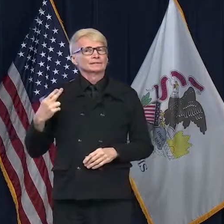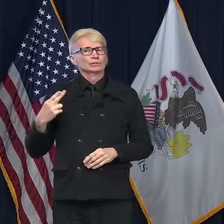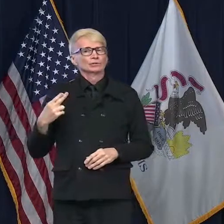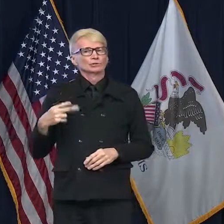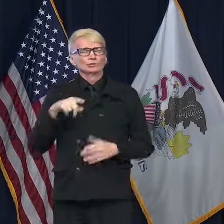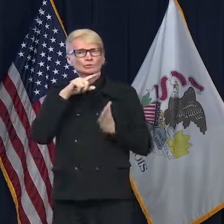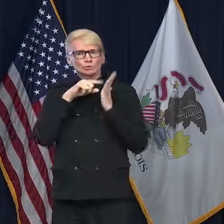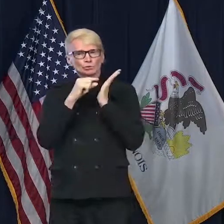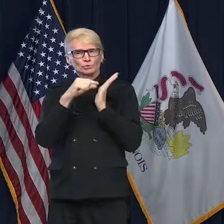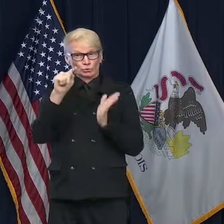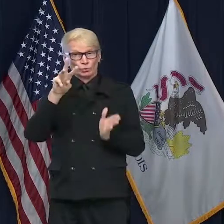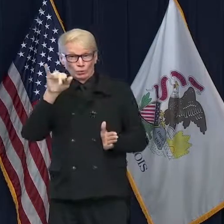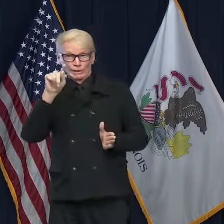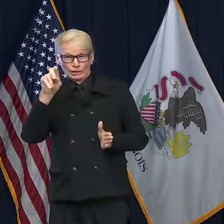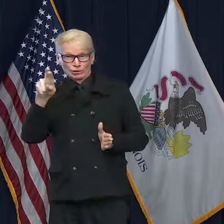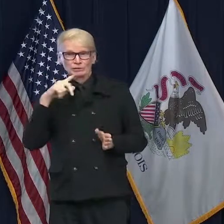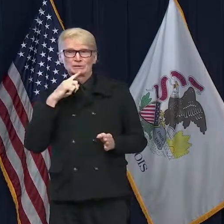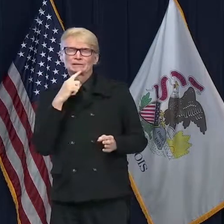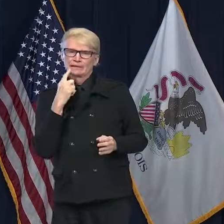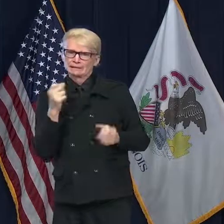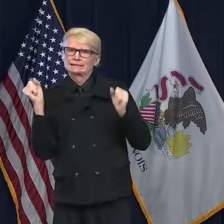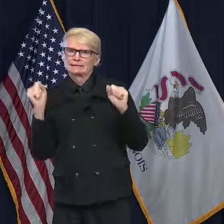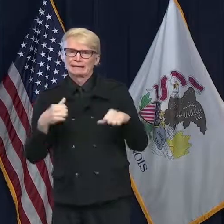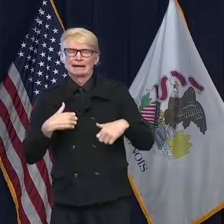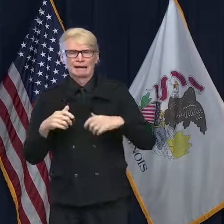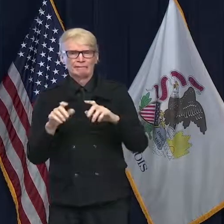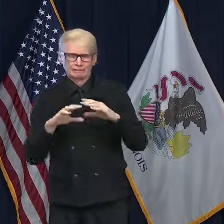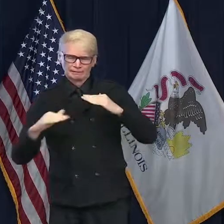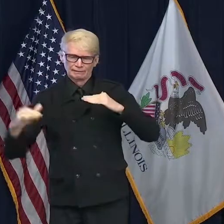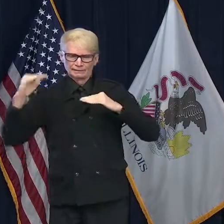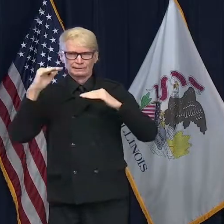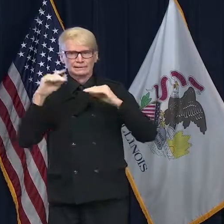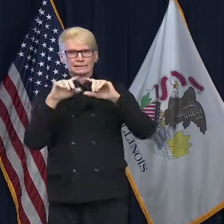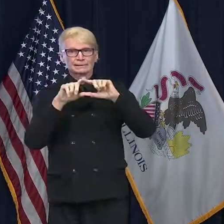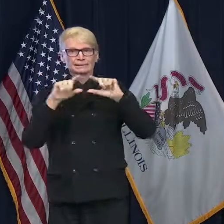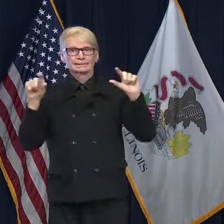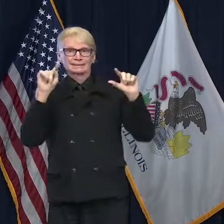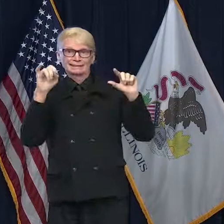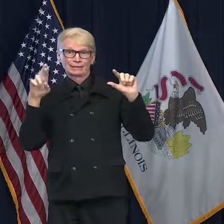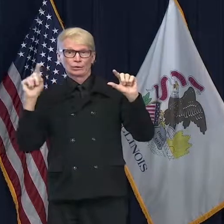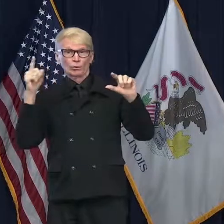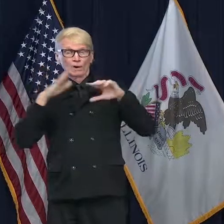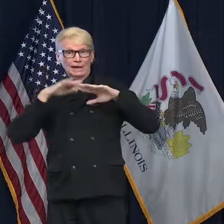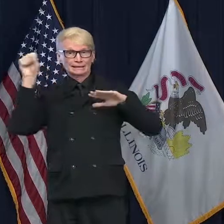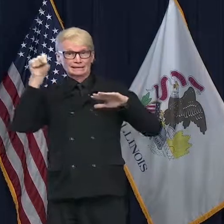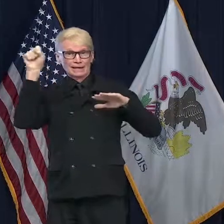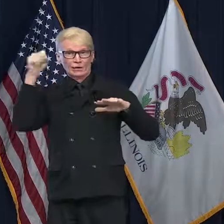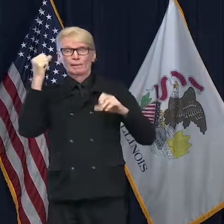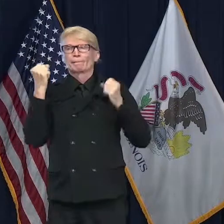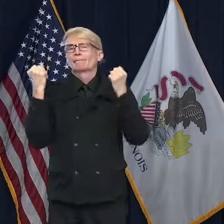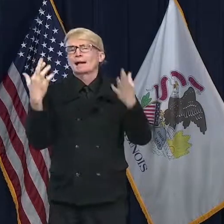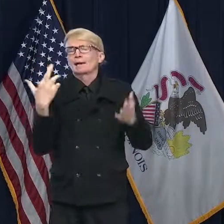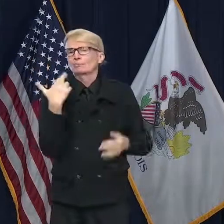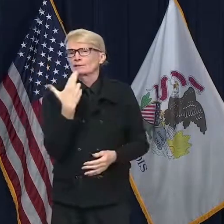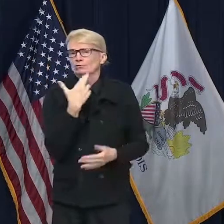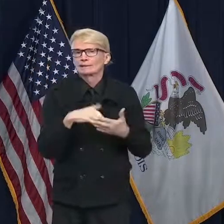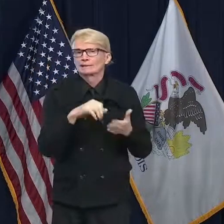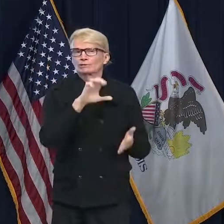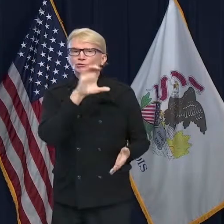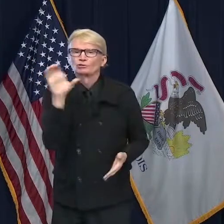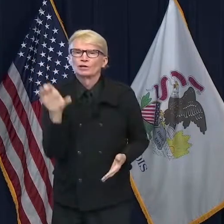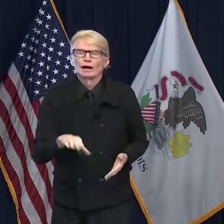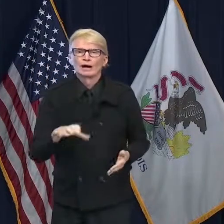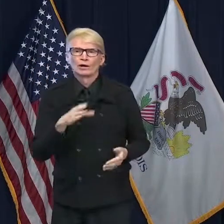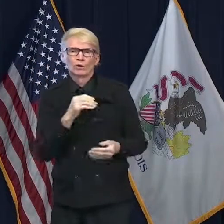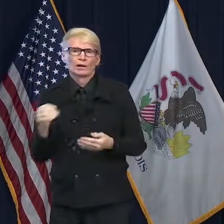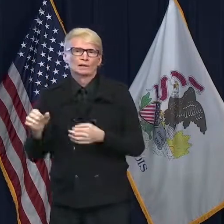10 and 11 on track to advance to Tier 1 on Saturday. There's a lot of restaurateurs in the Chicago suburbs and in the city wondering, will